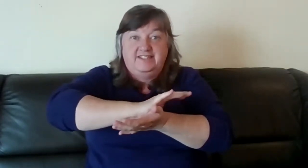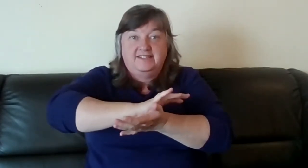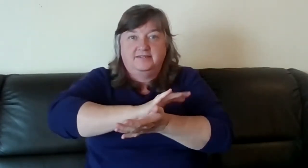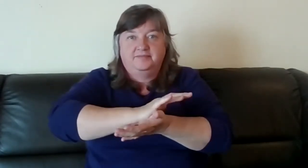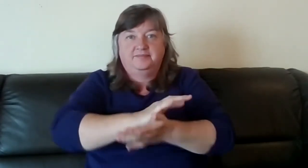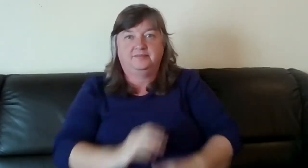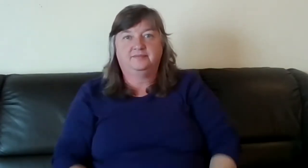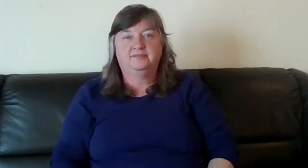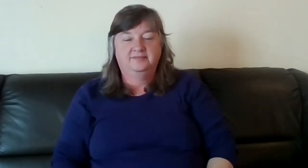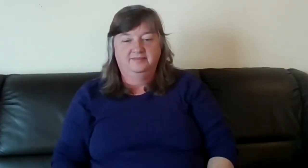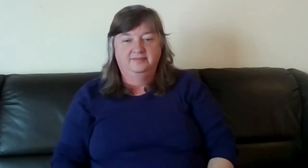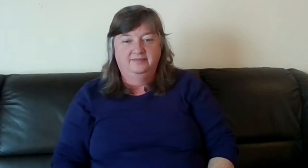Cheese.